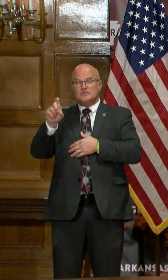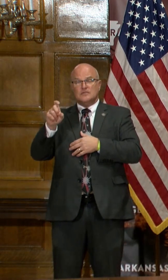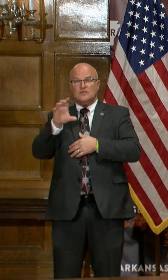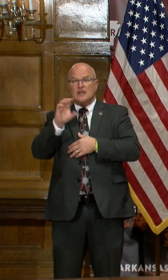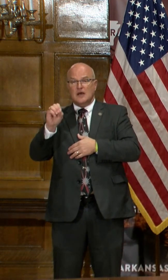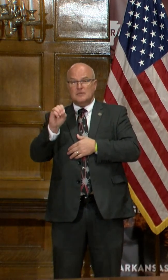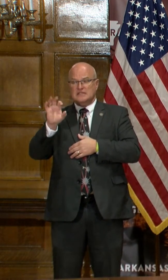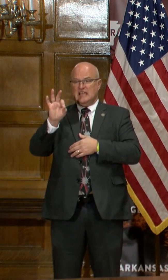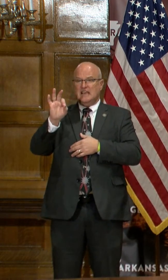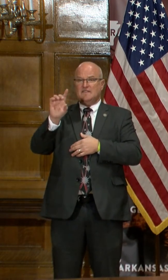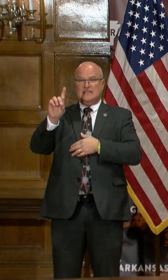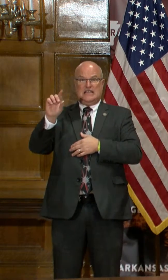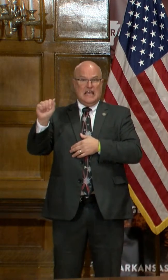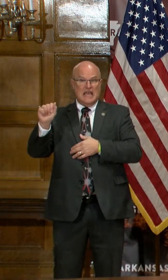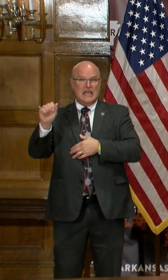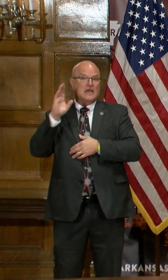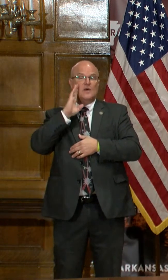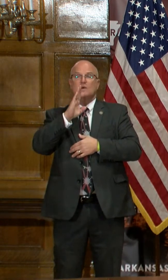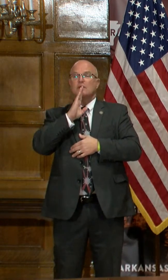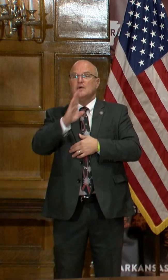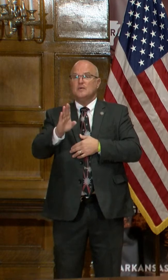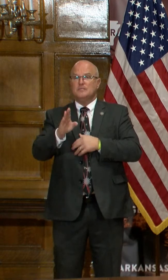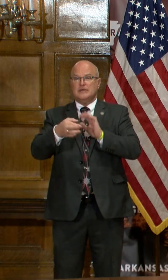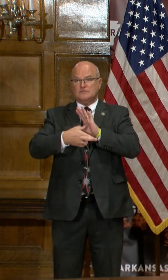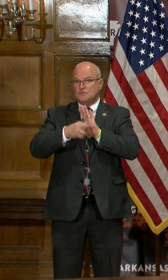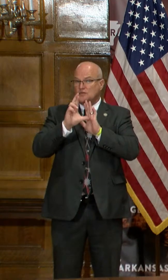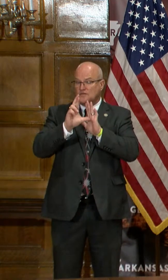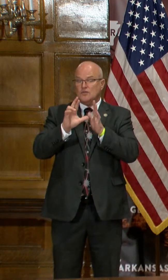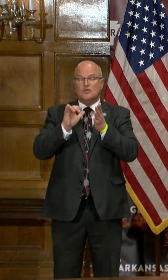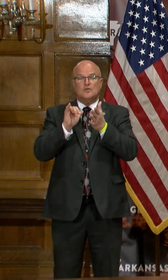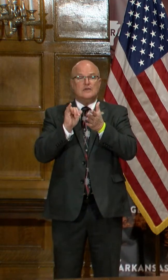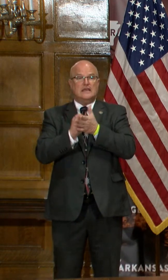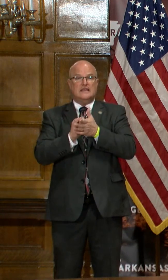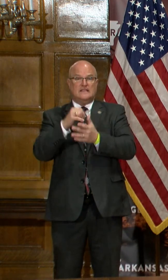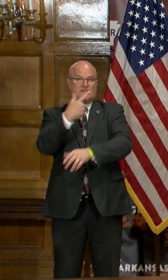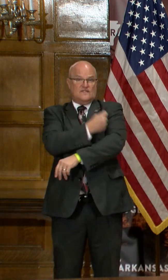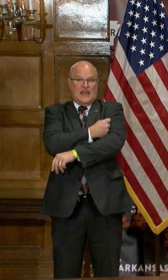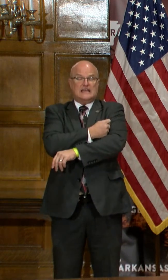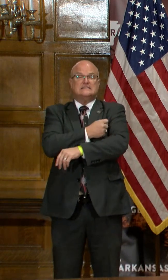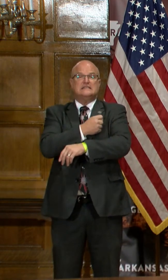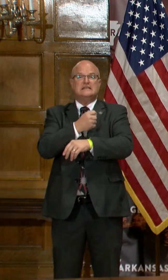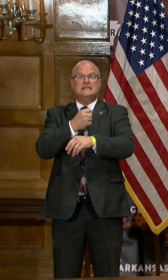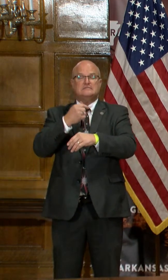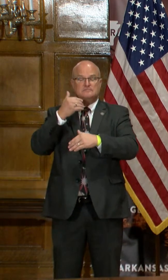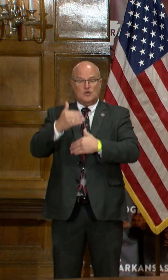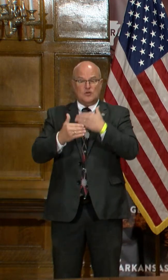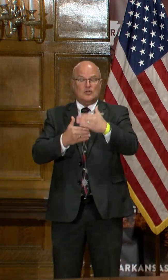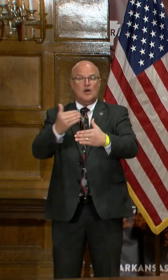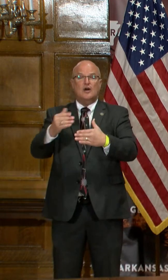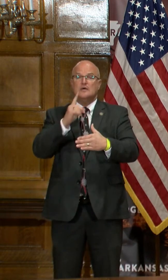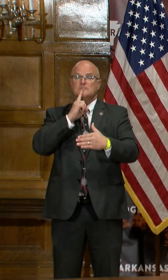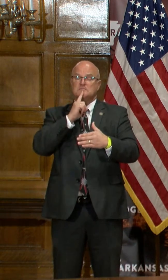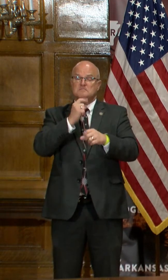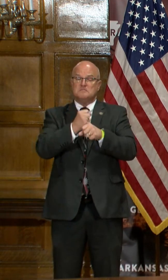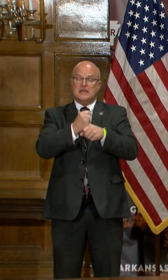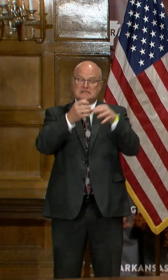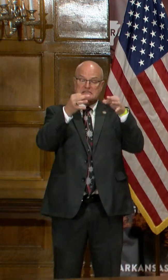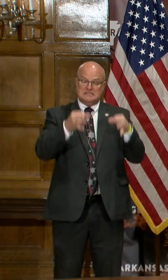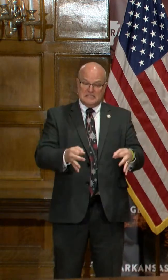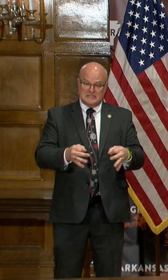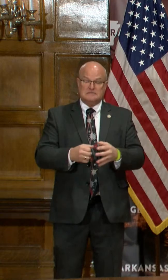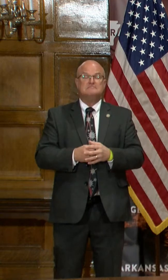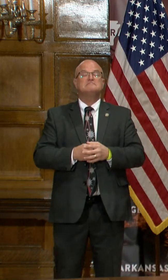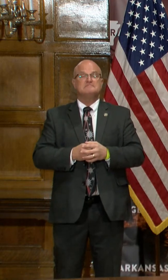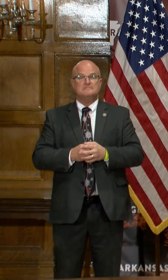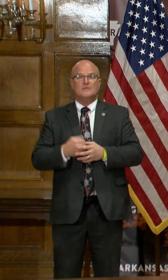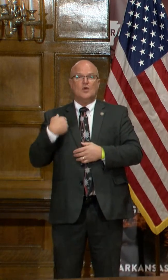the FDA, will be reviewing the vaccine protocols and making a decision on that, in the